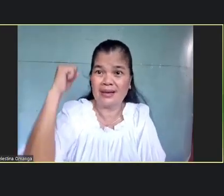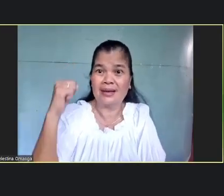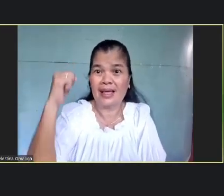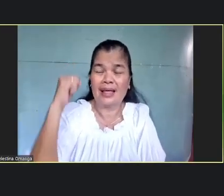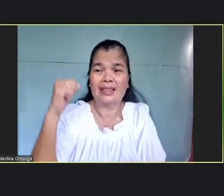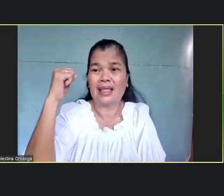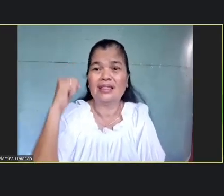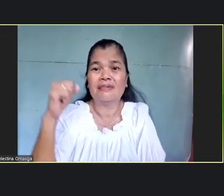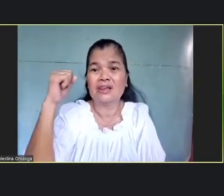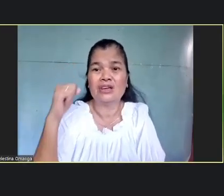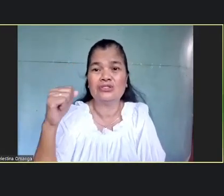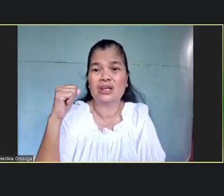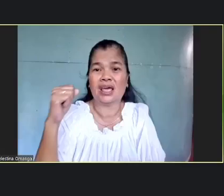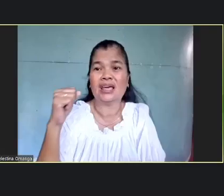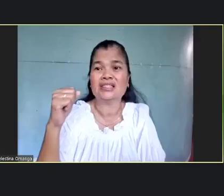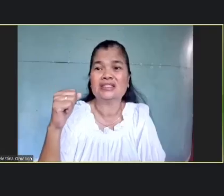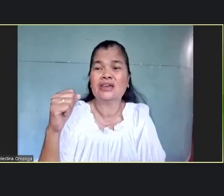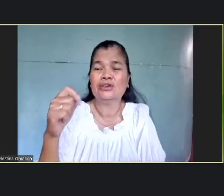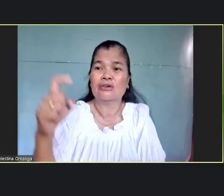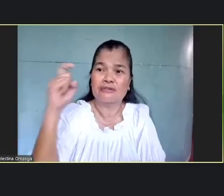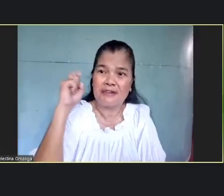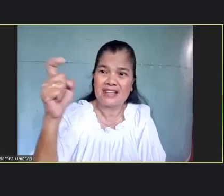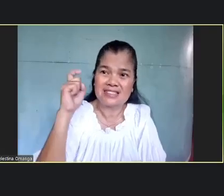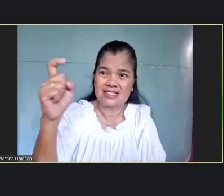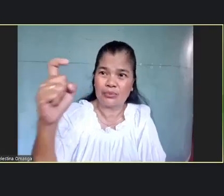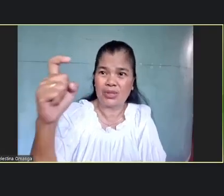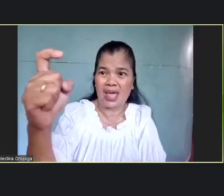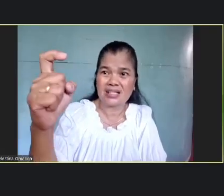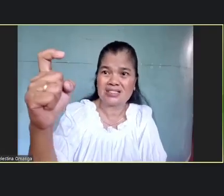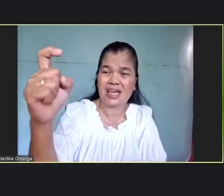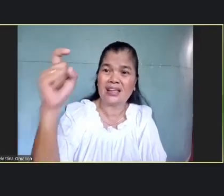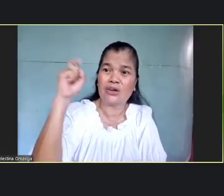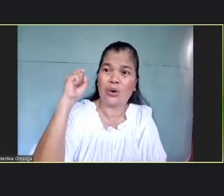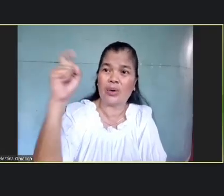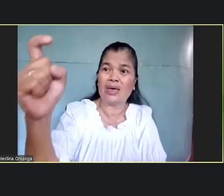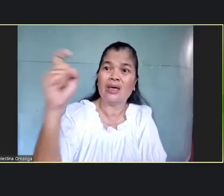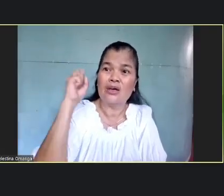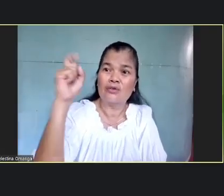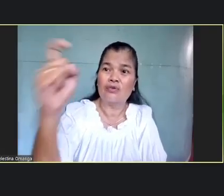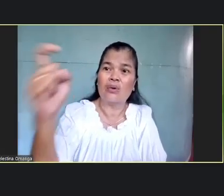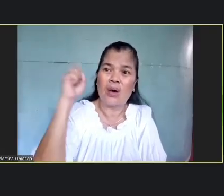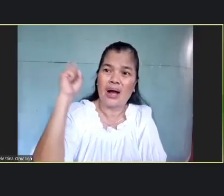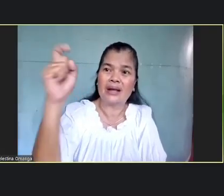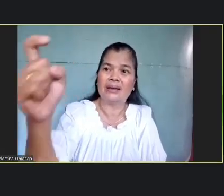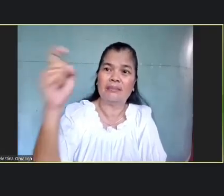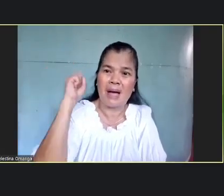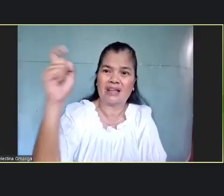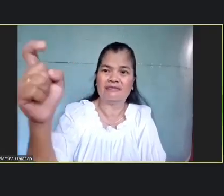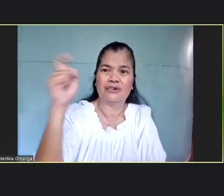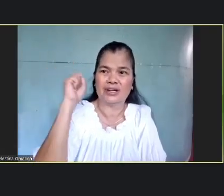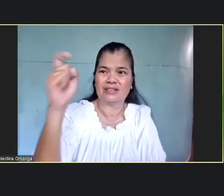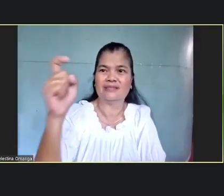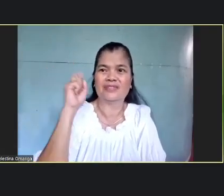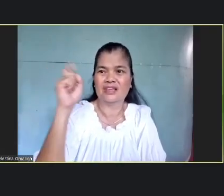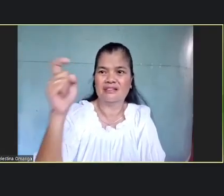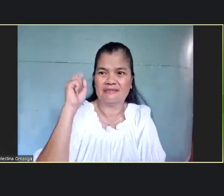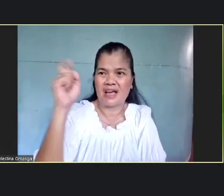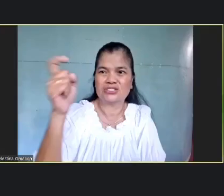downward. Then the variation is yung faster with X hand going forward, back and